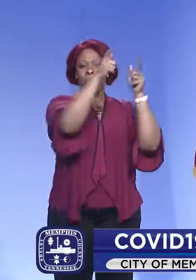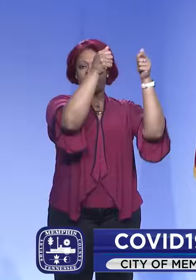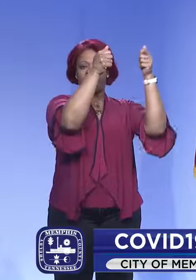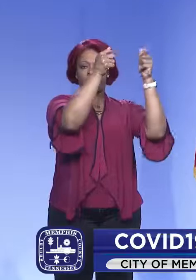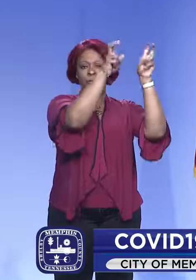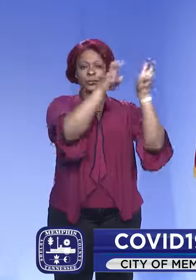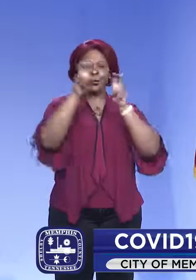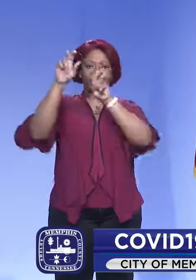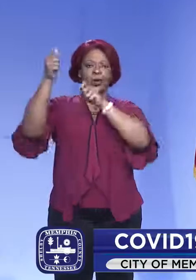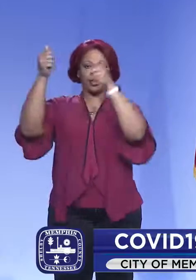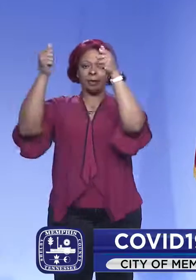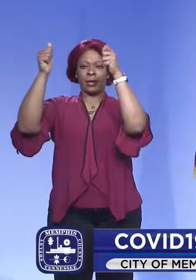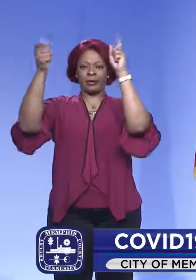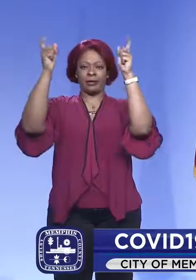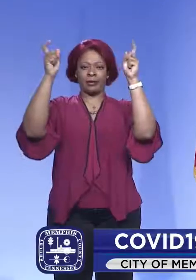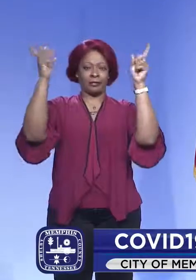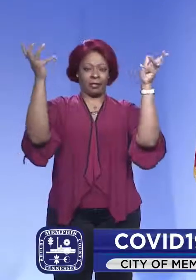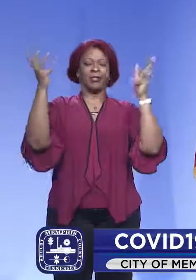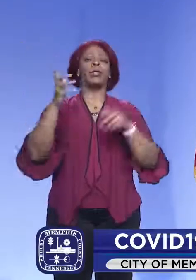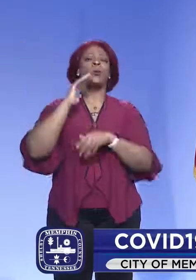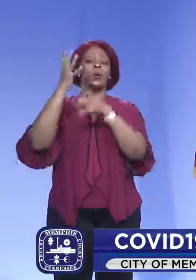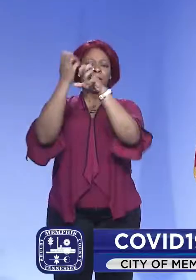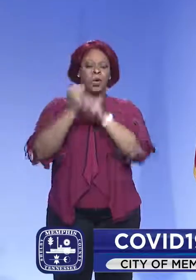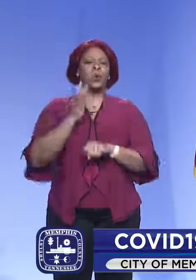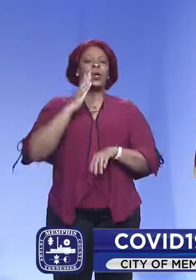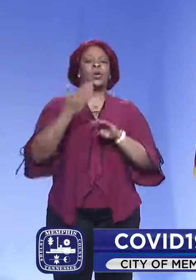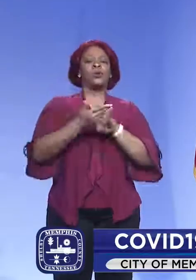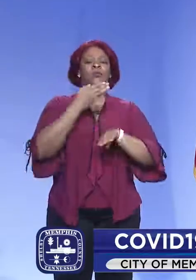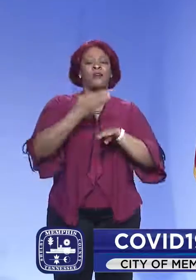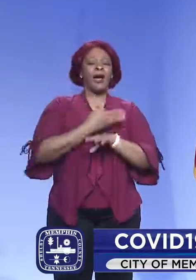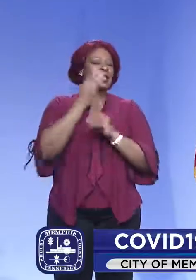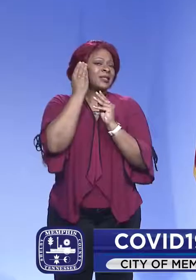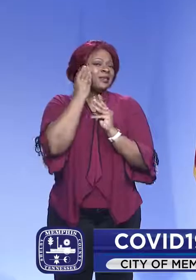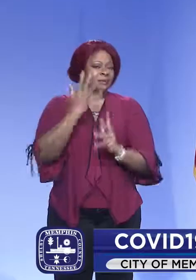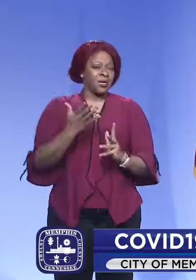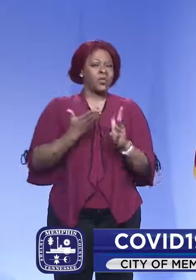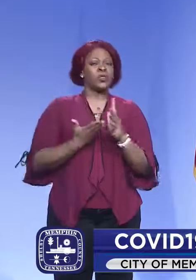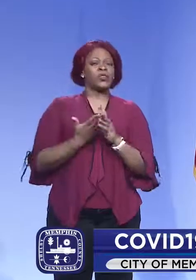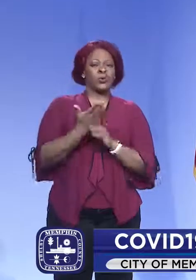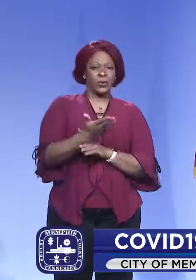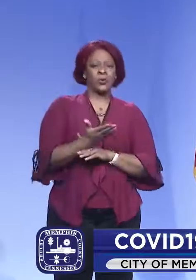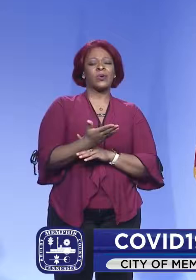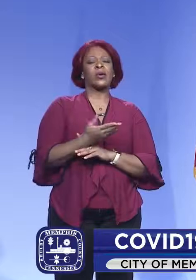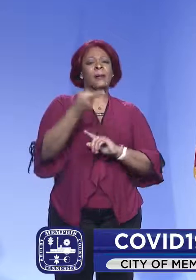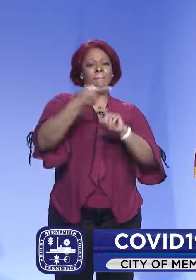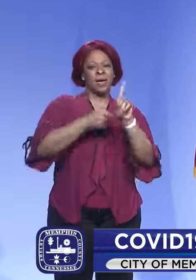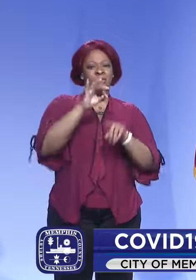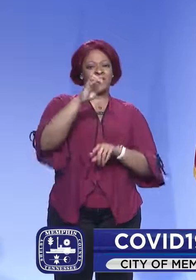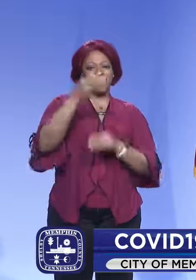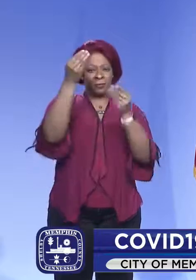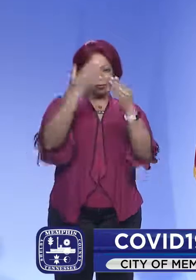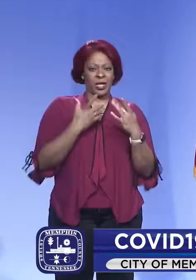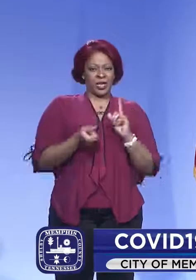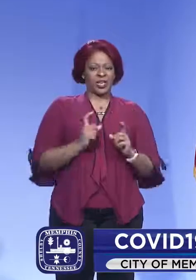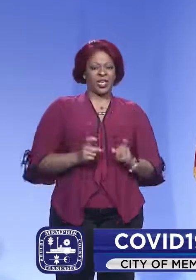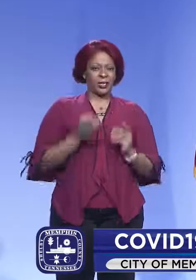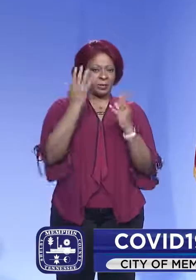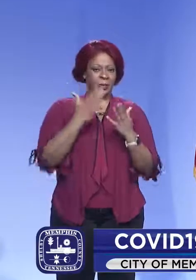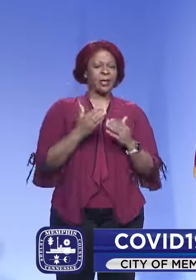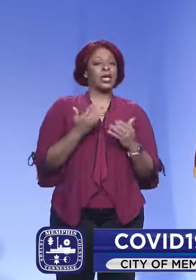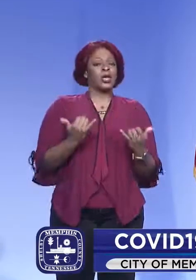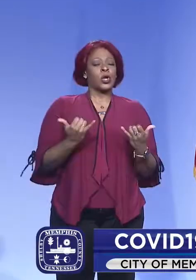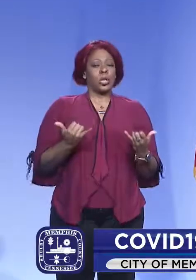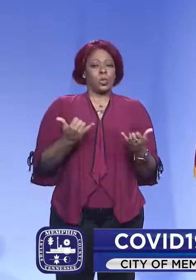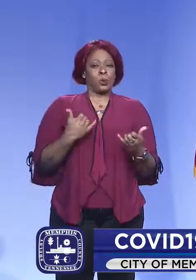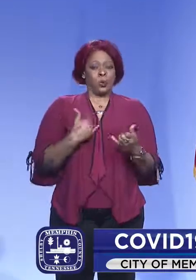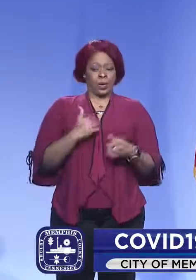another. And so I anticipate we'll get revised updates throughout the month of February, but we are currently at a